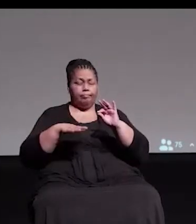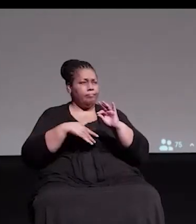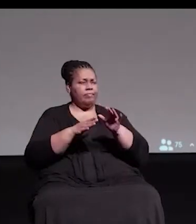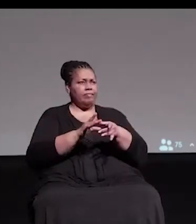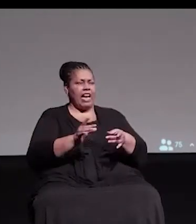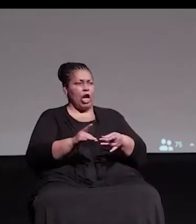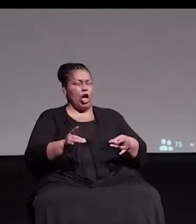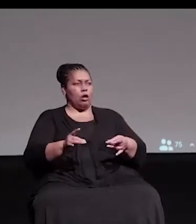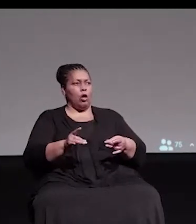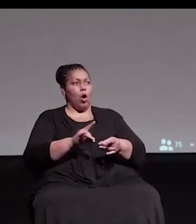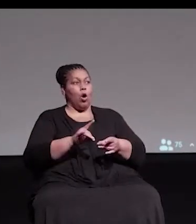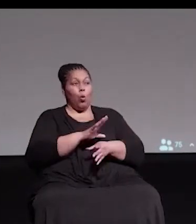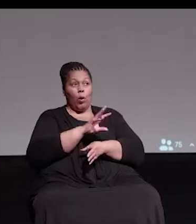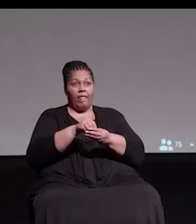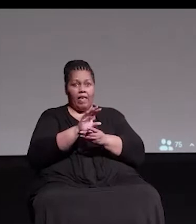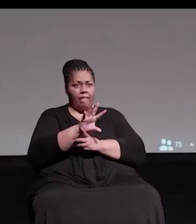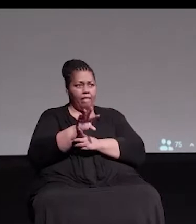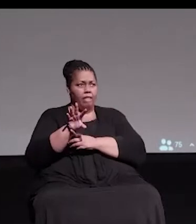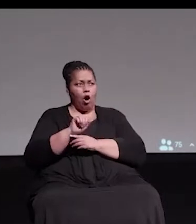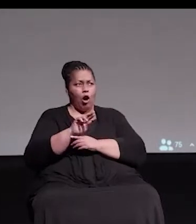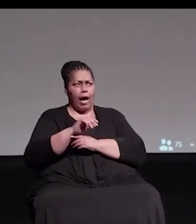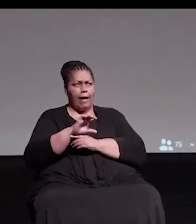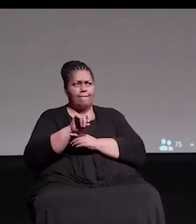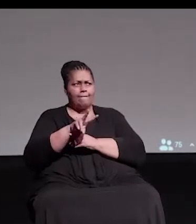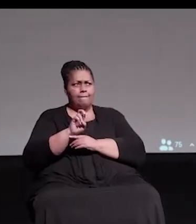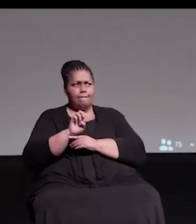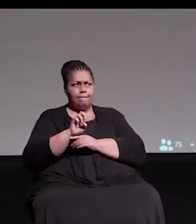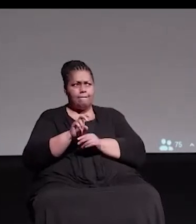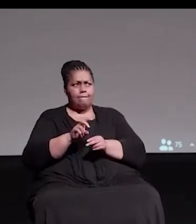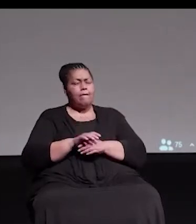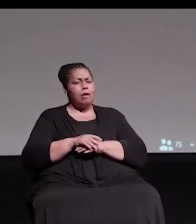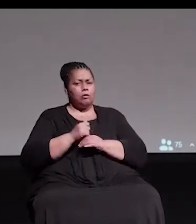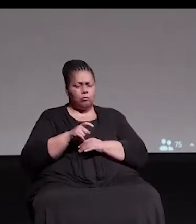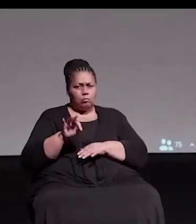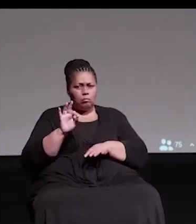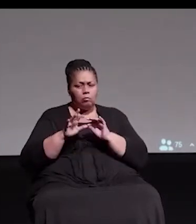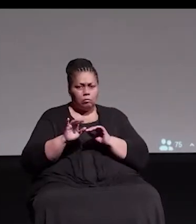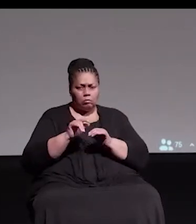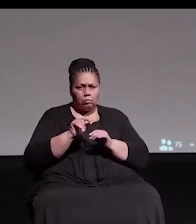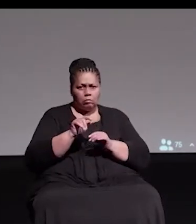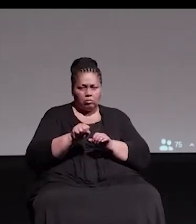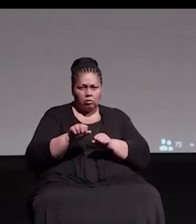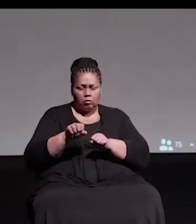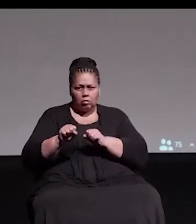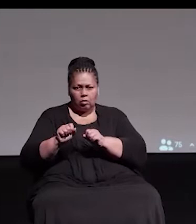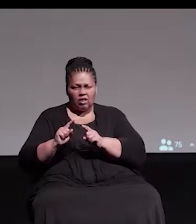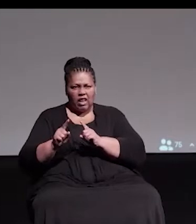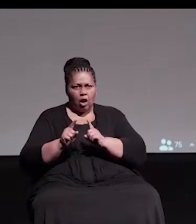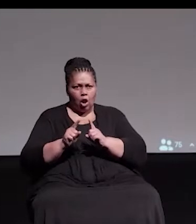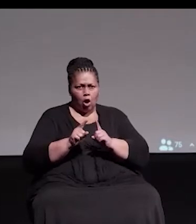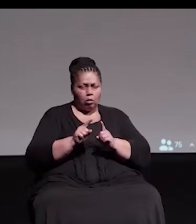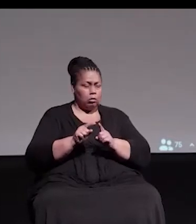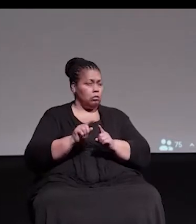dialogue within these archival pieces of footage, you know, like pretty significant things that